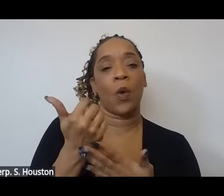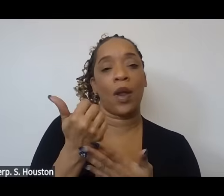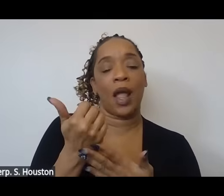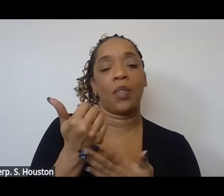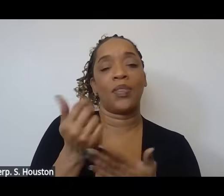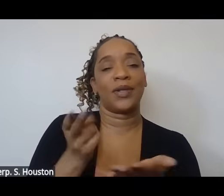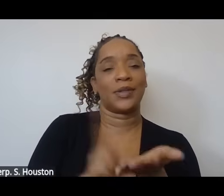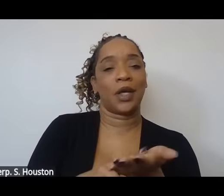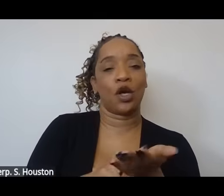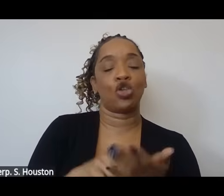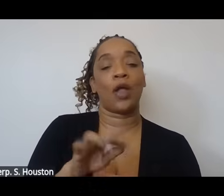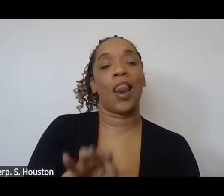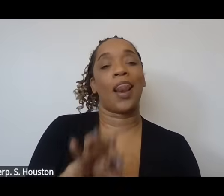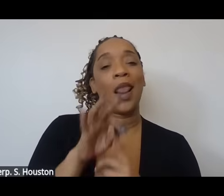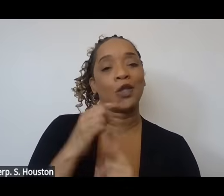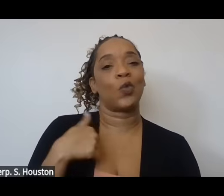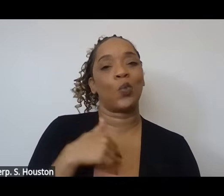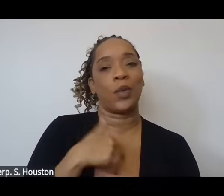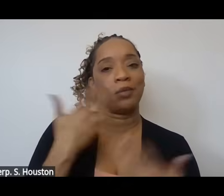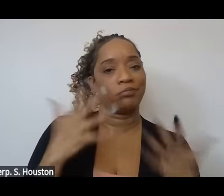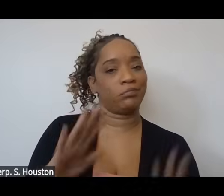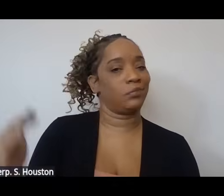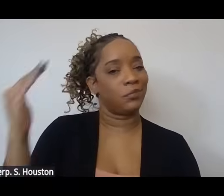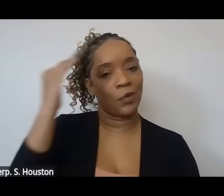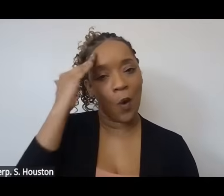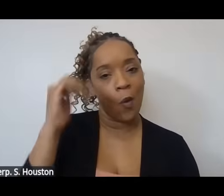so, but